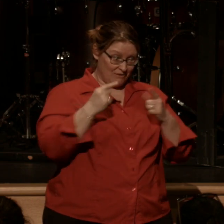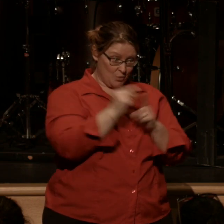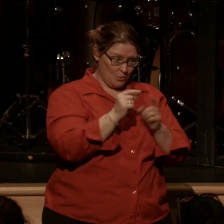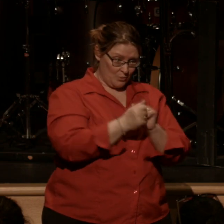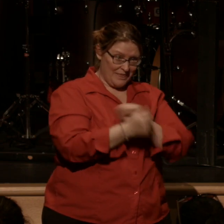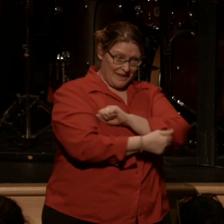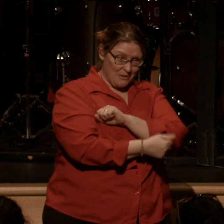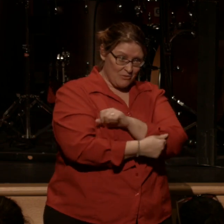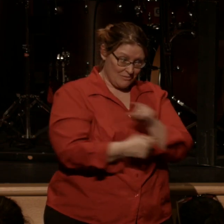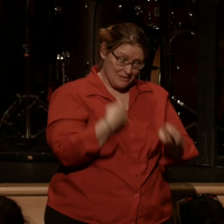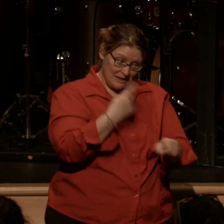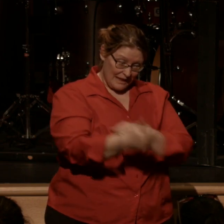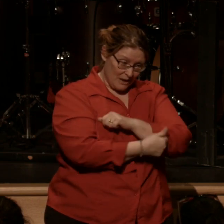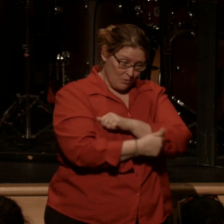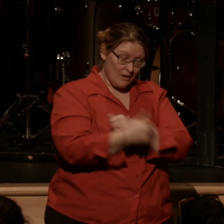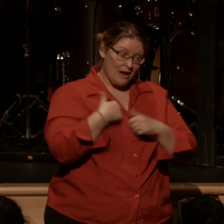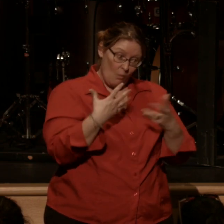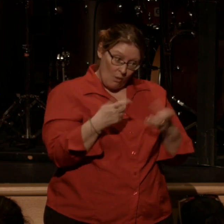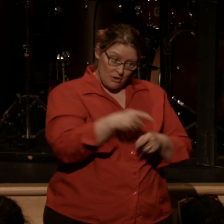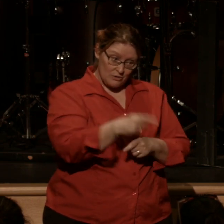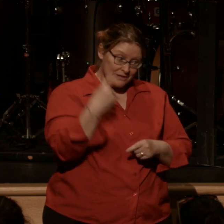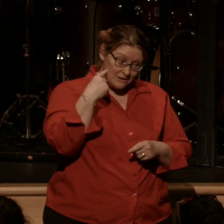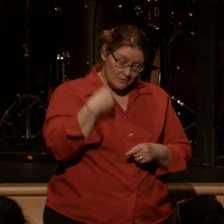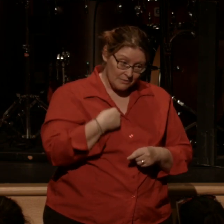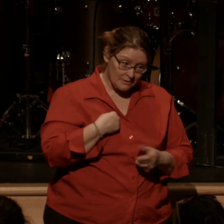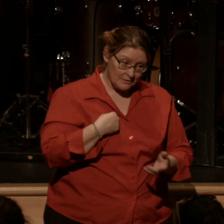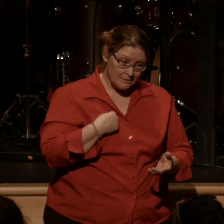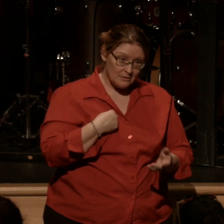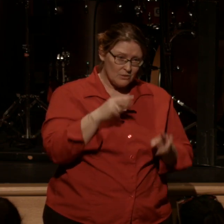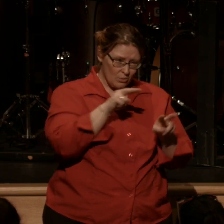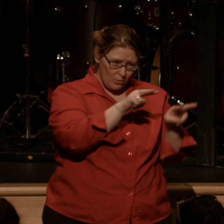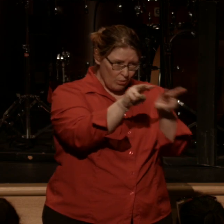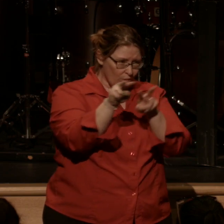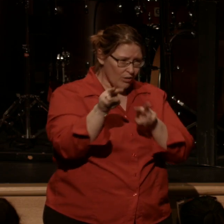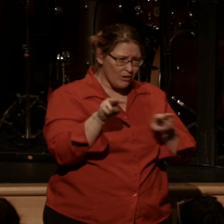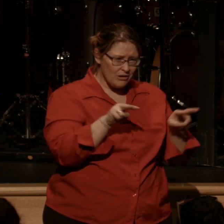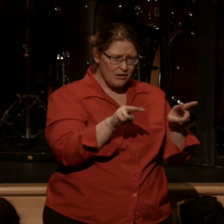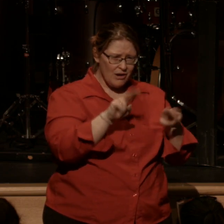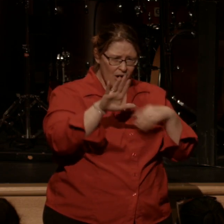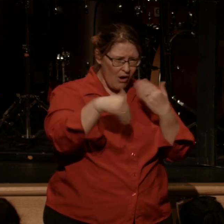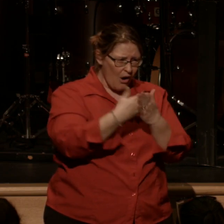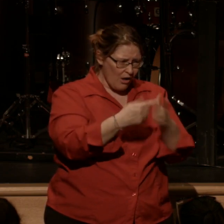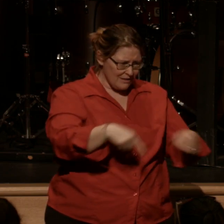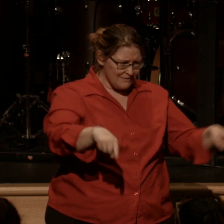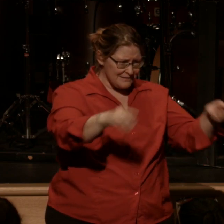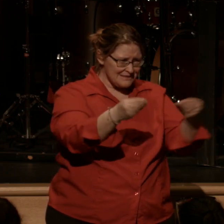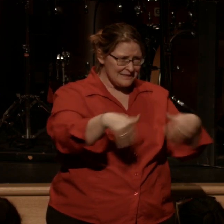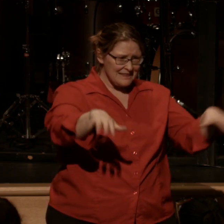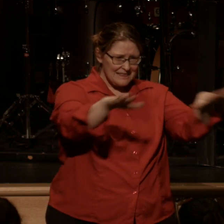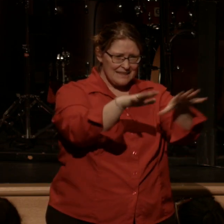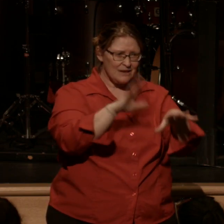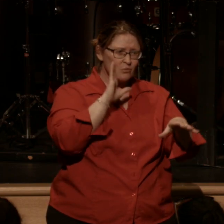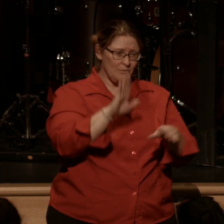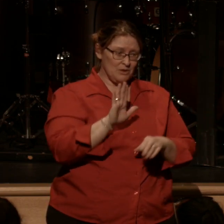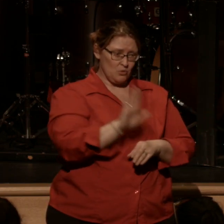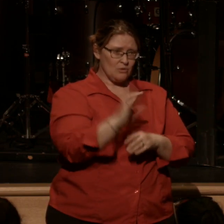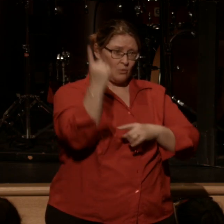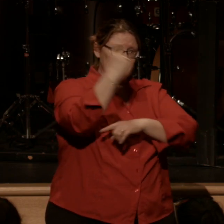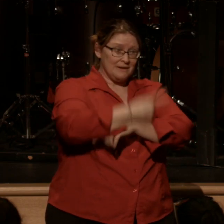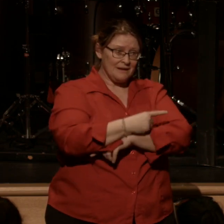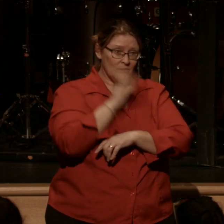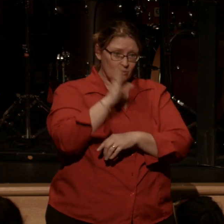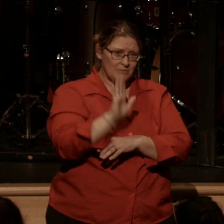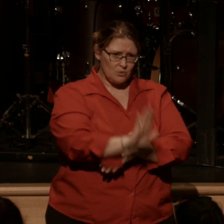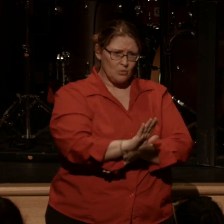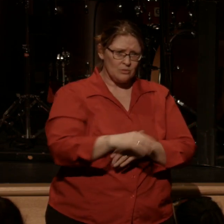Abram, saying, Abraham, I want you to hear this. Look around you. All of this land is going to be yours one day.